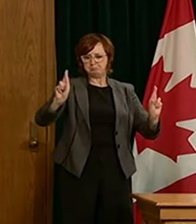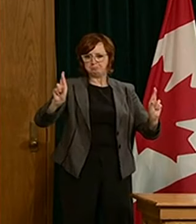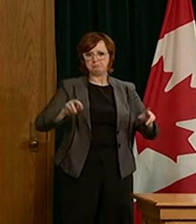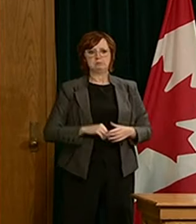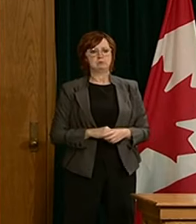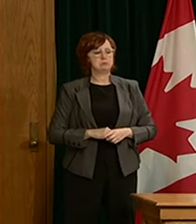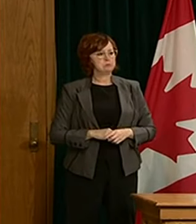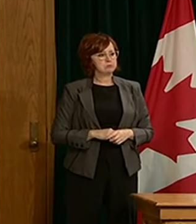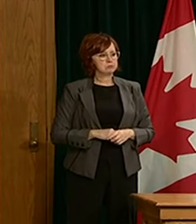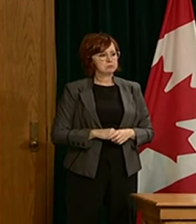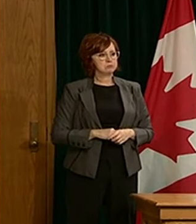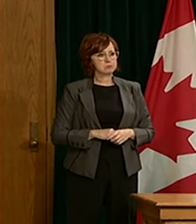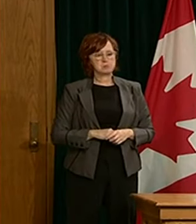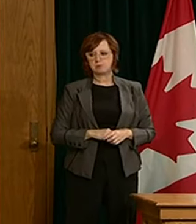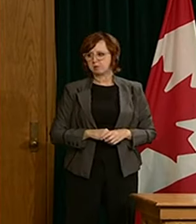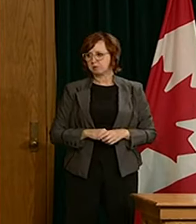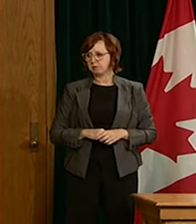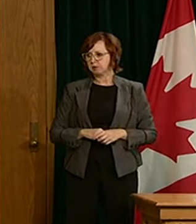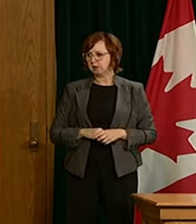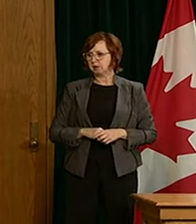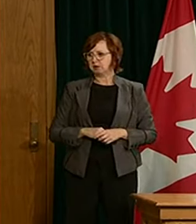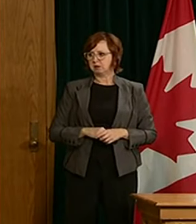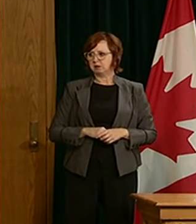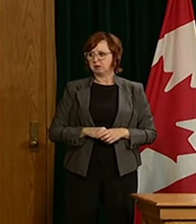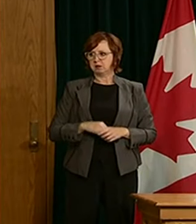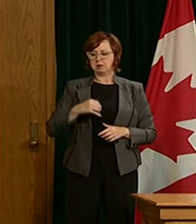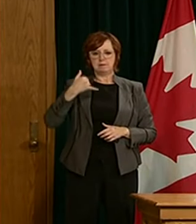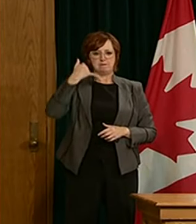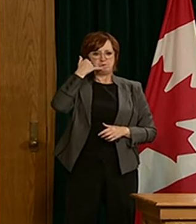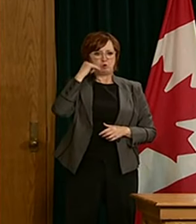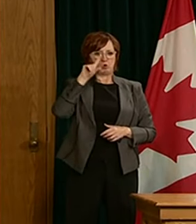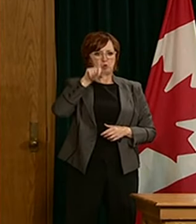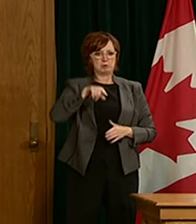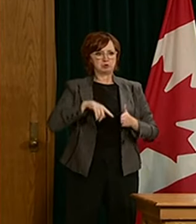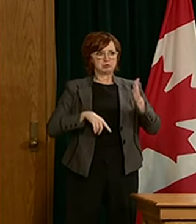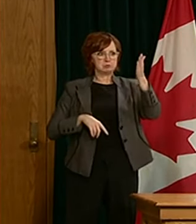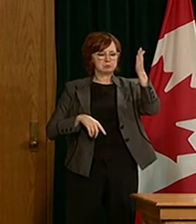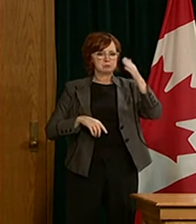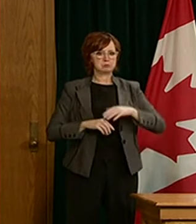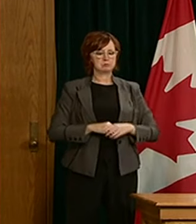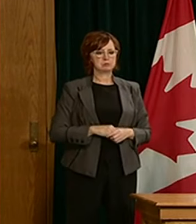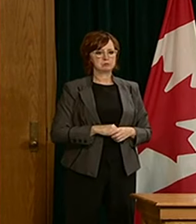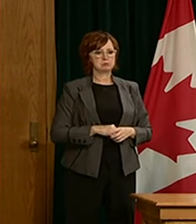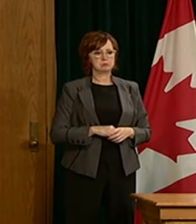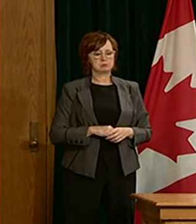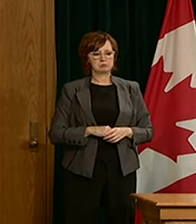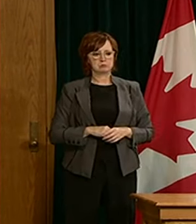issues. Can we take a question from the news media on the line, please?